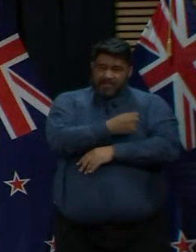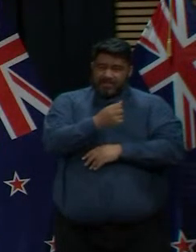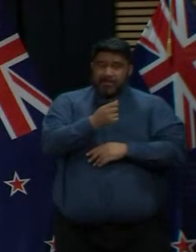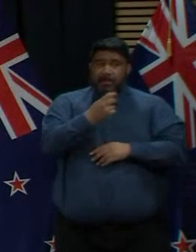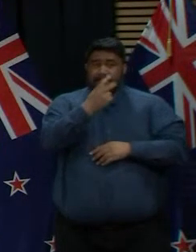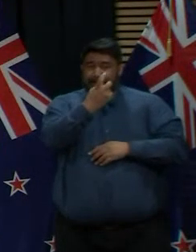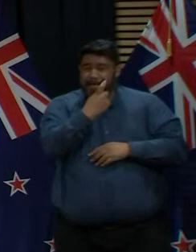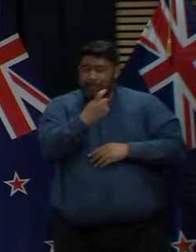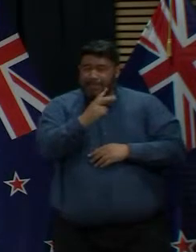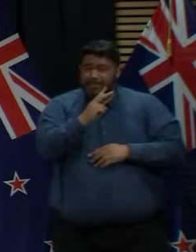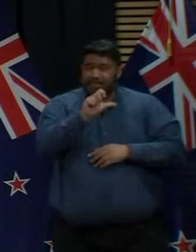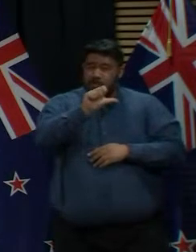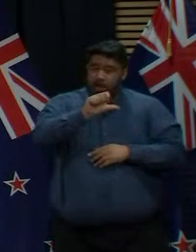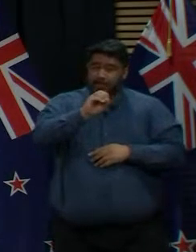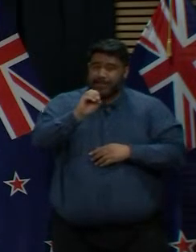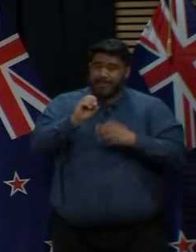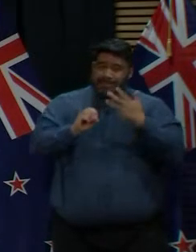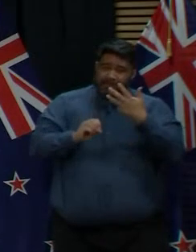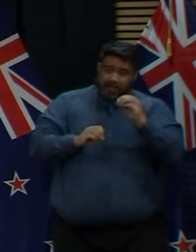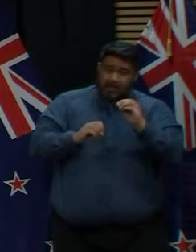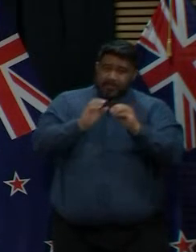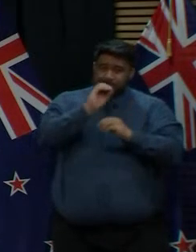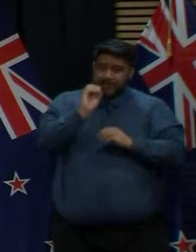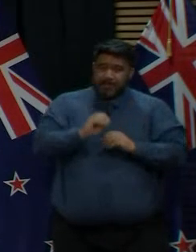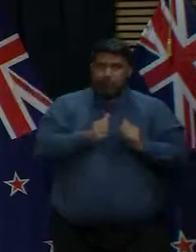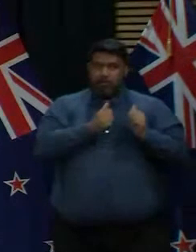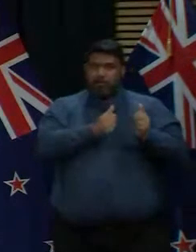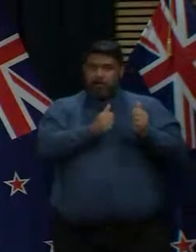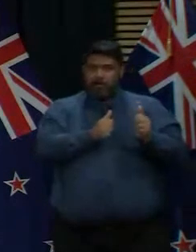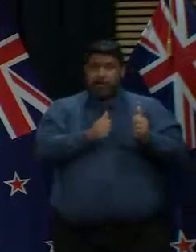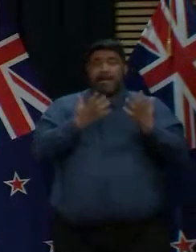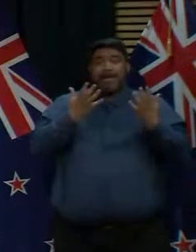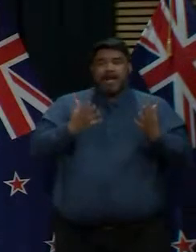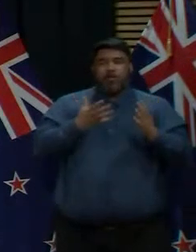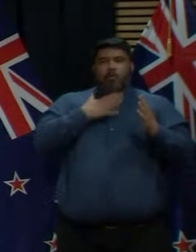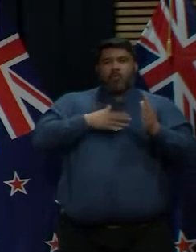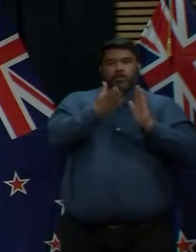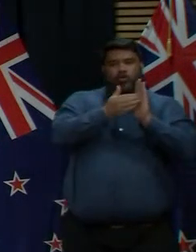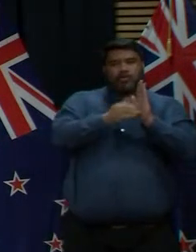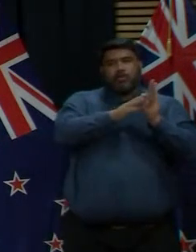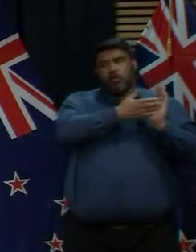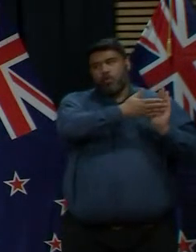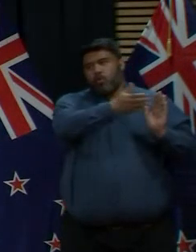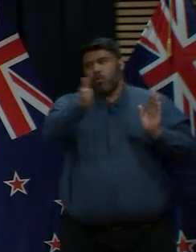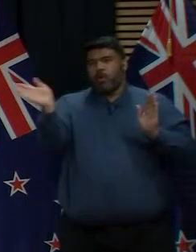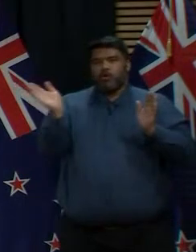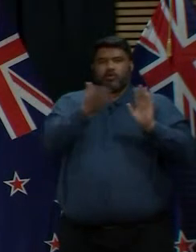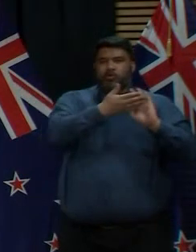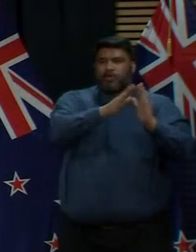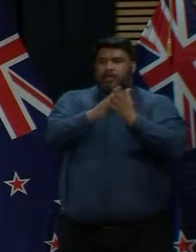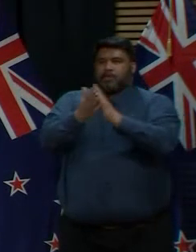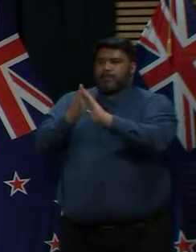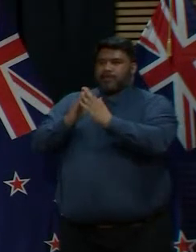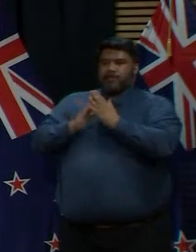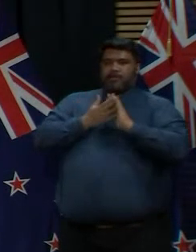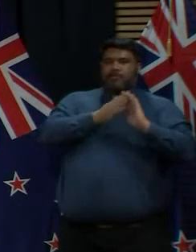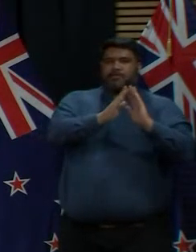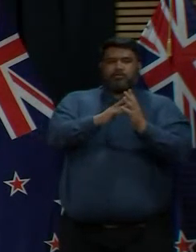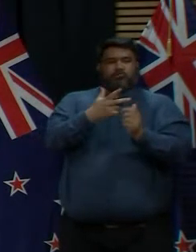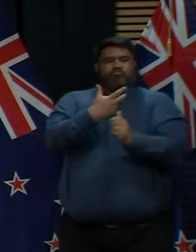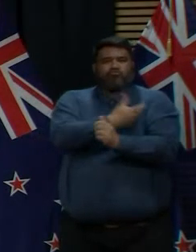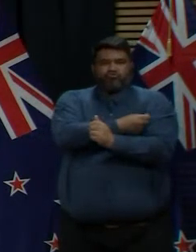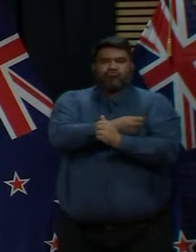sights. Now we need to work together to see all our communities get up to those rates and beyond. It's not the Aotearoa way to